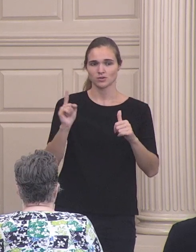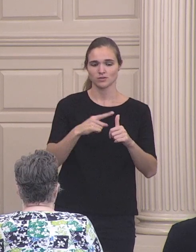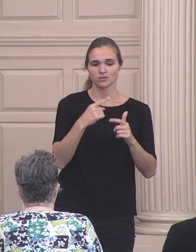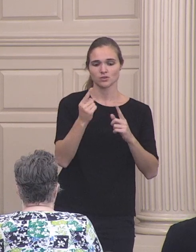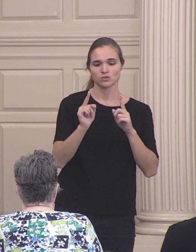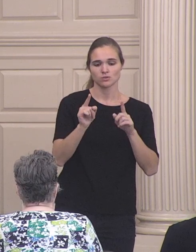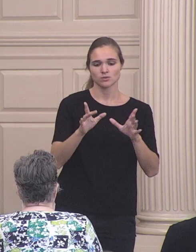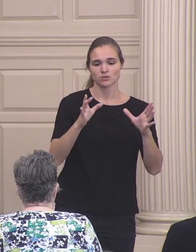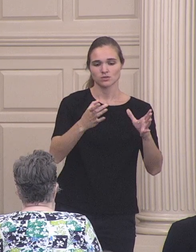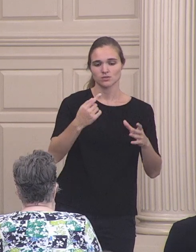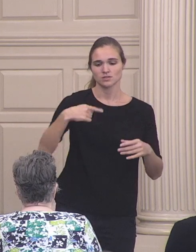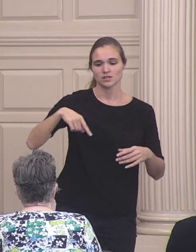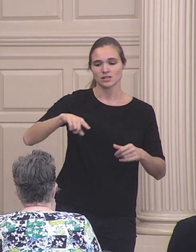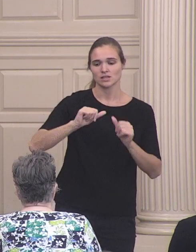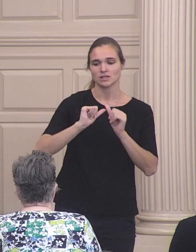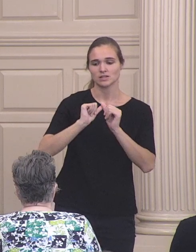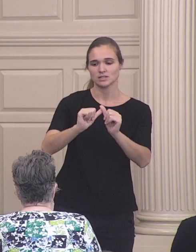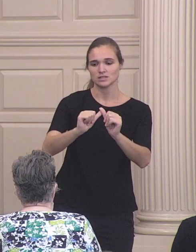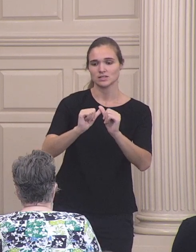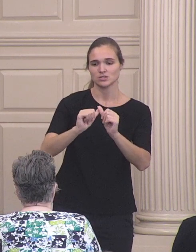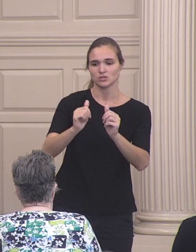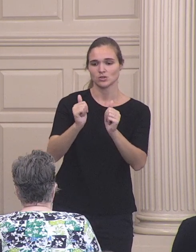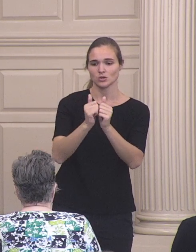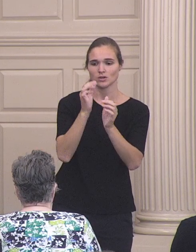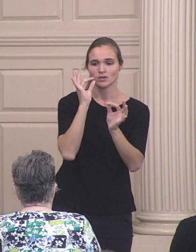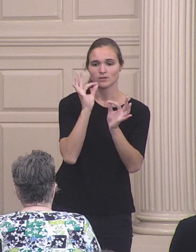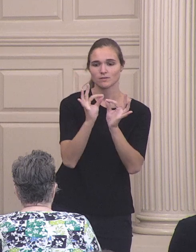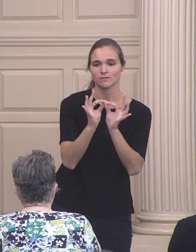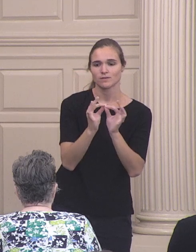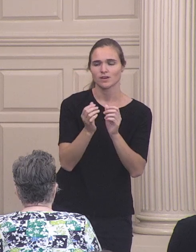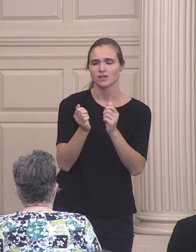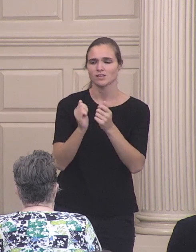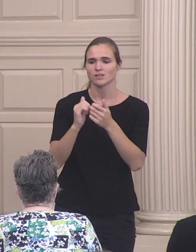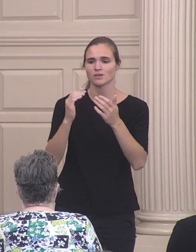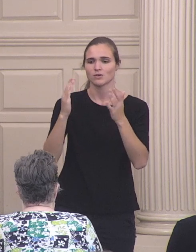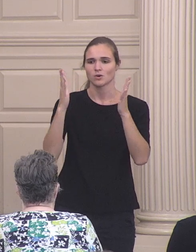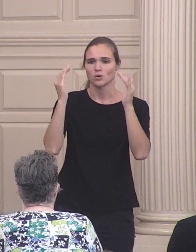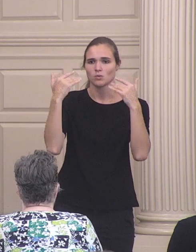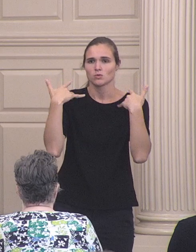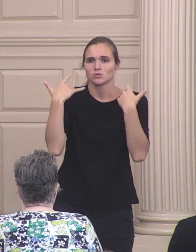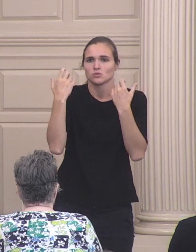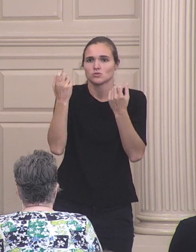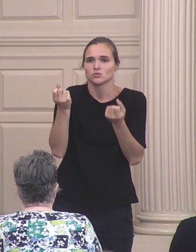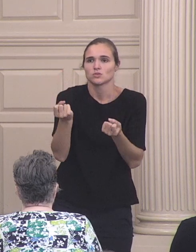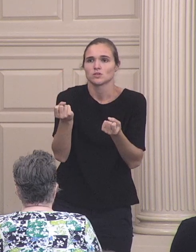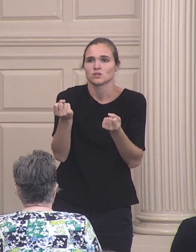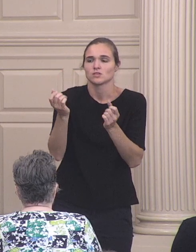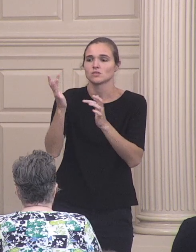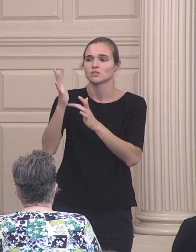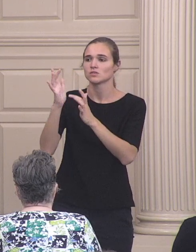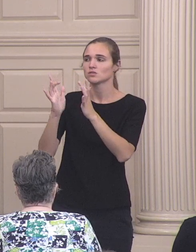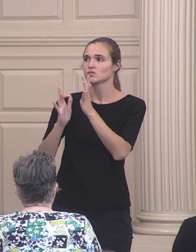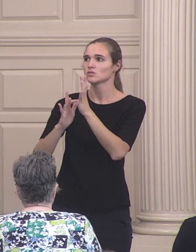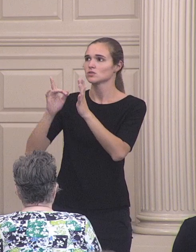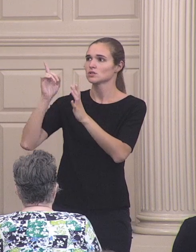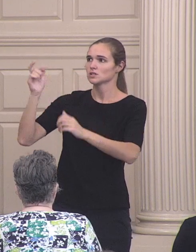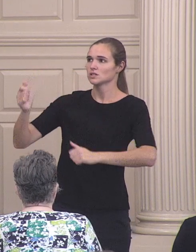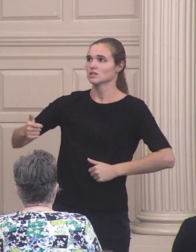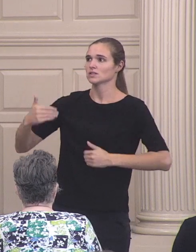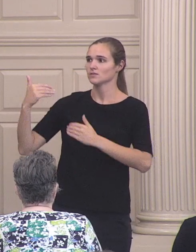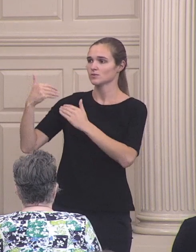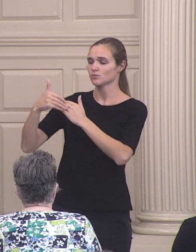responders, that they persevere in faith with courage, hope, and strength, nourished by Jesus, the living